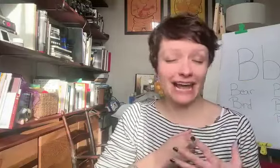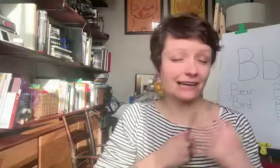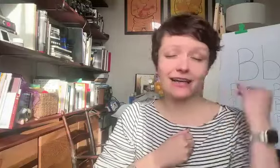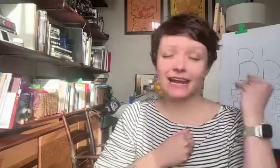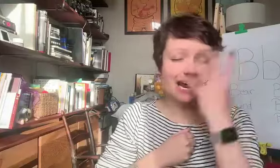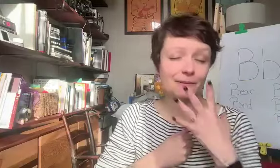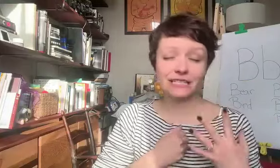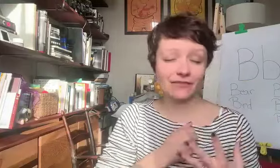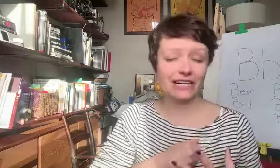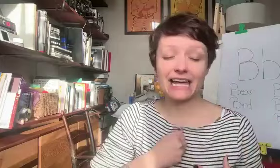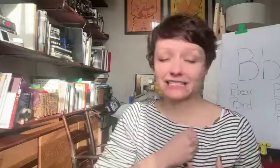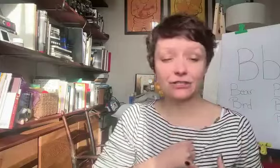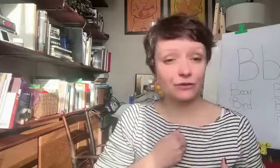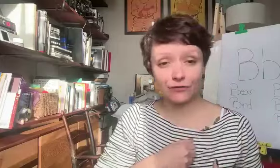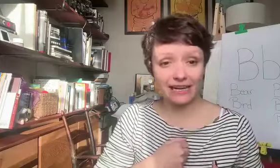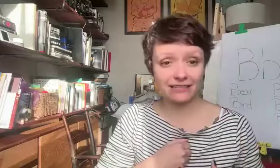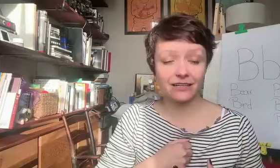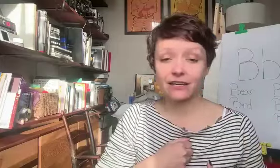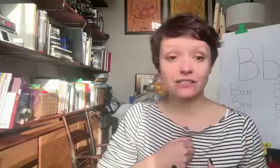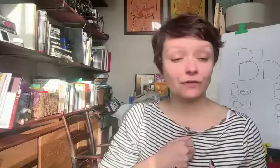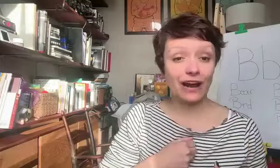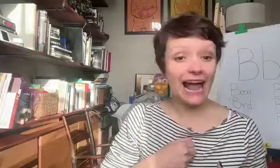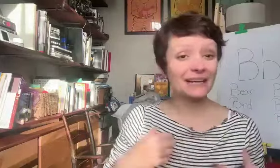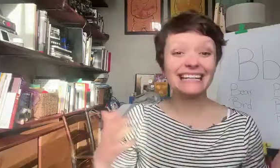again, 90% of it has to do with your face. So if you're happy,